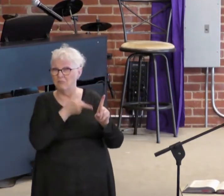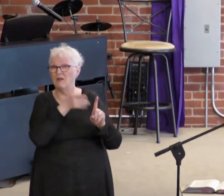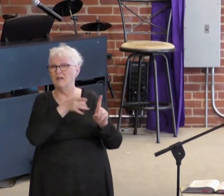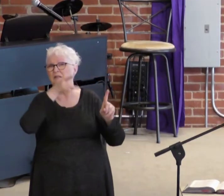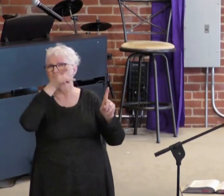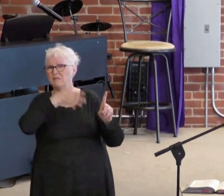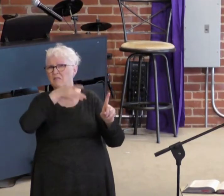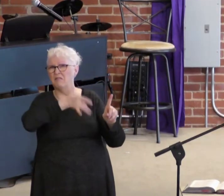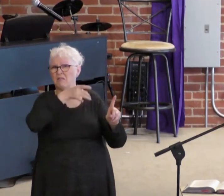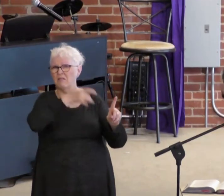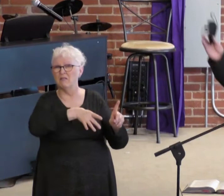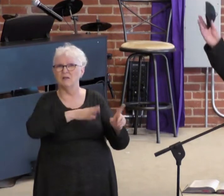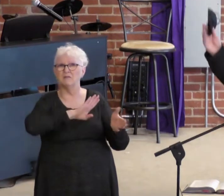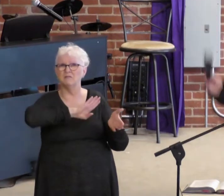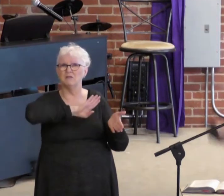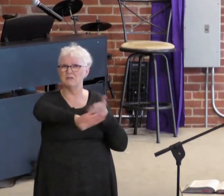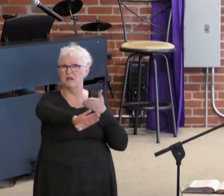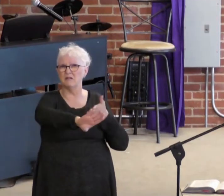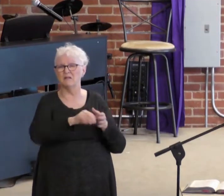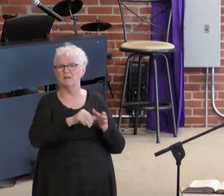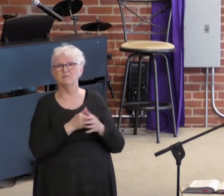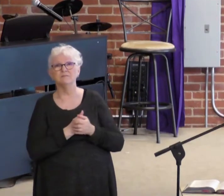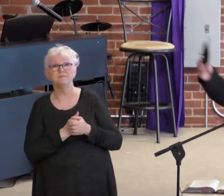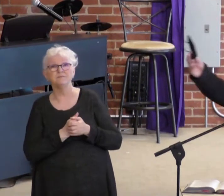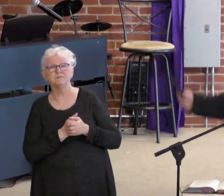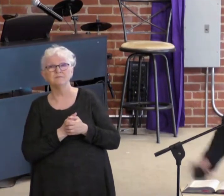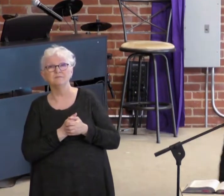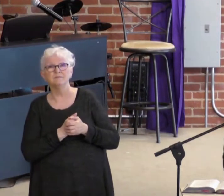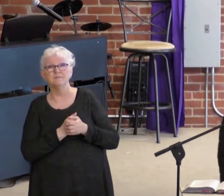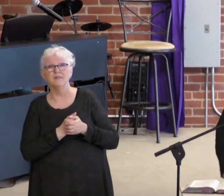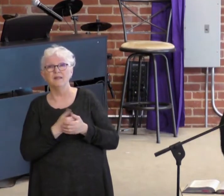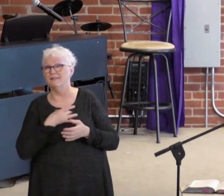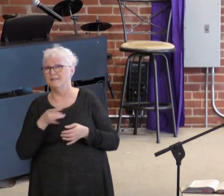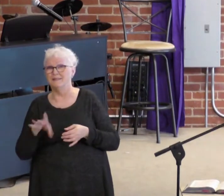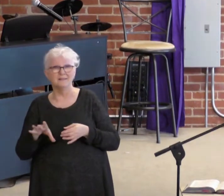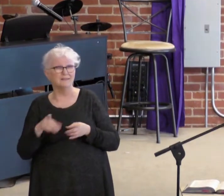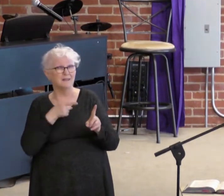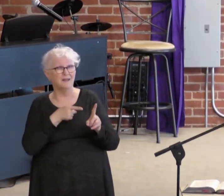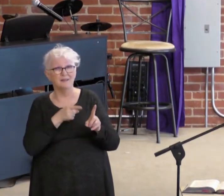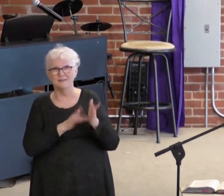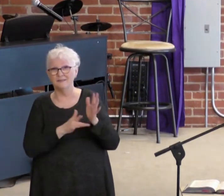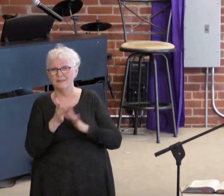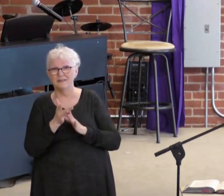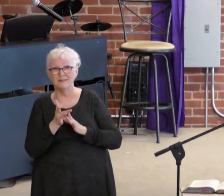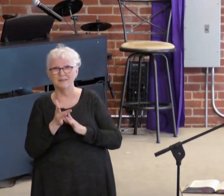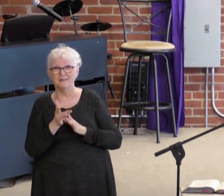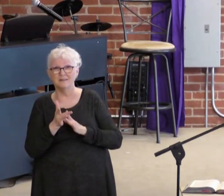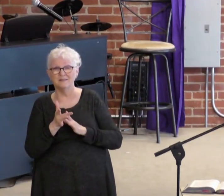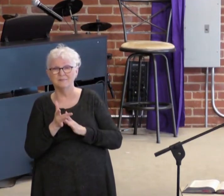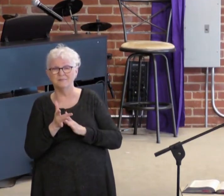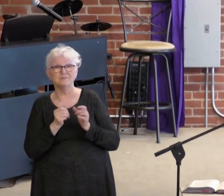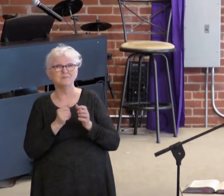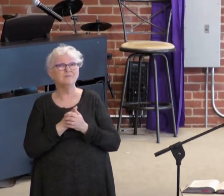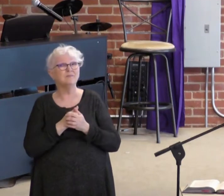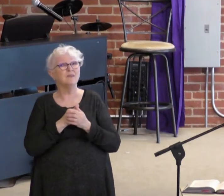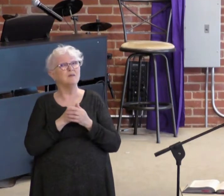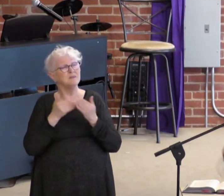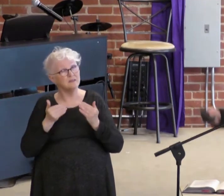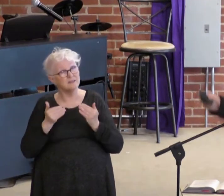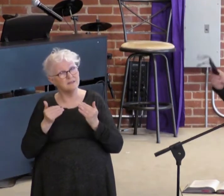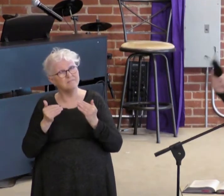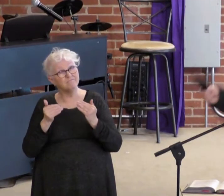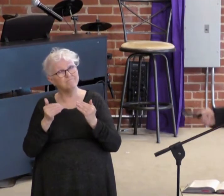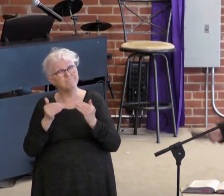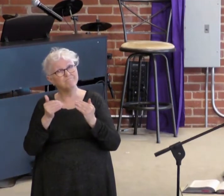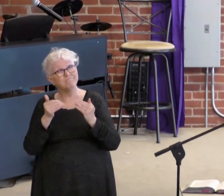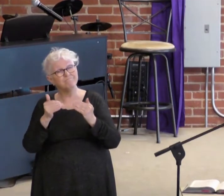men. I mean, they didn't like Jesus. They did everything they could to make life tough, but he kept on keeping on.